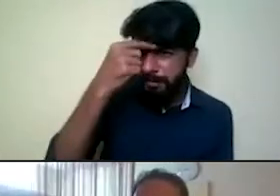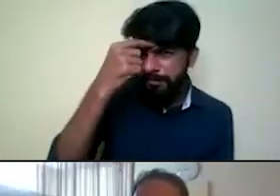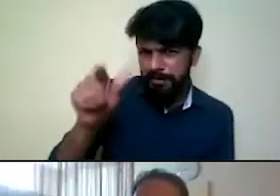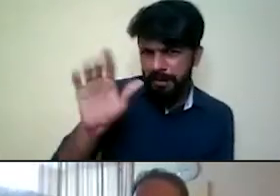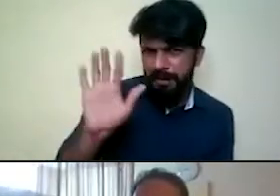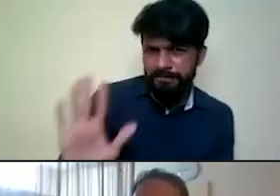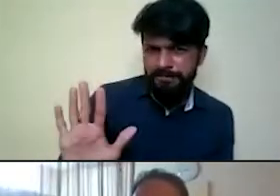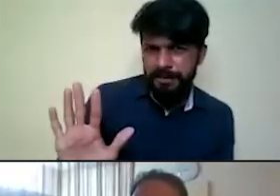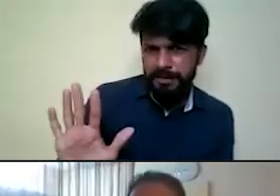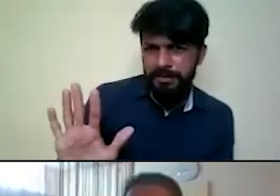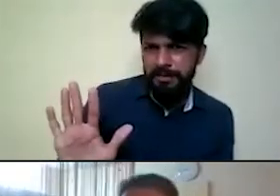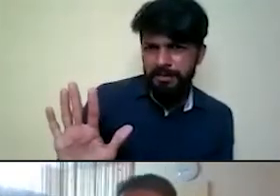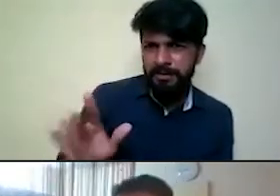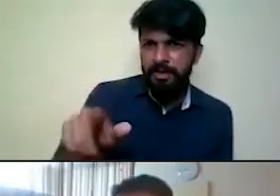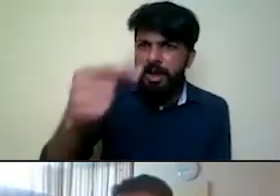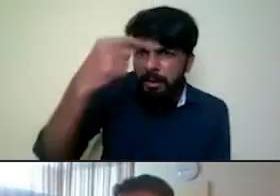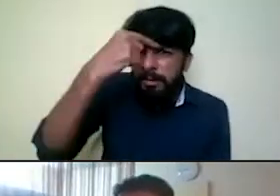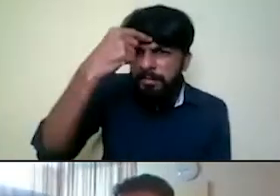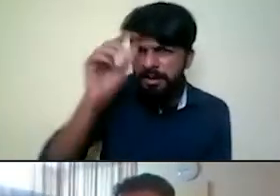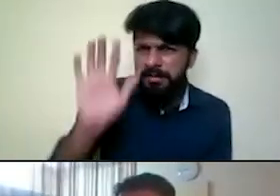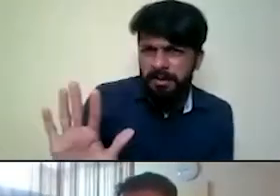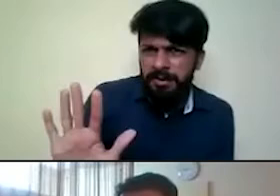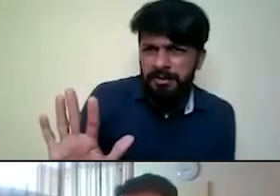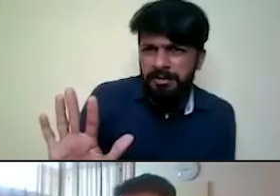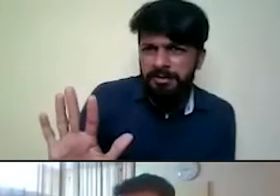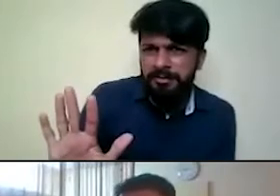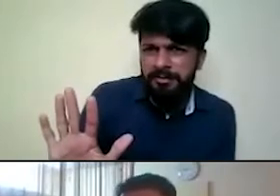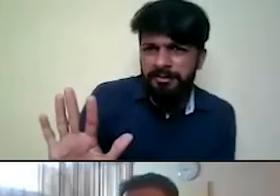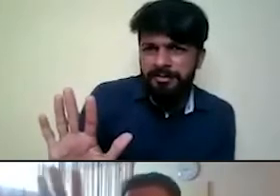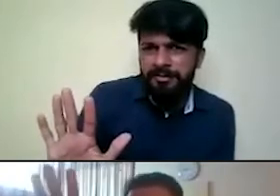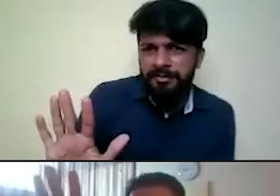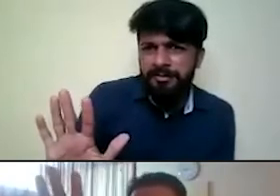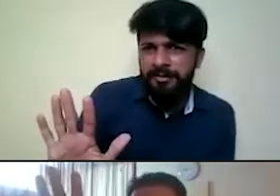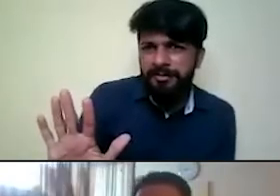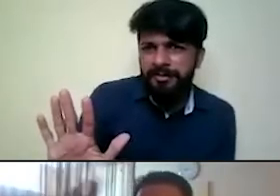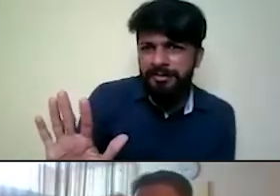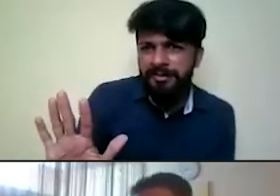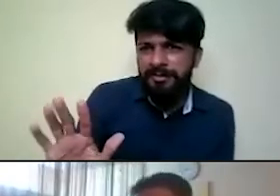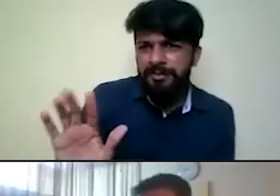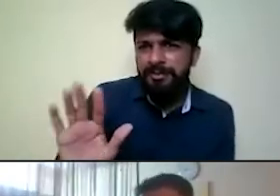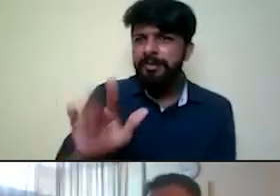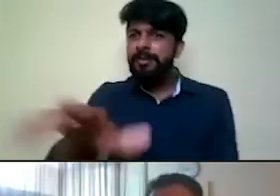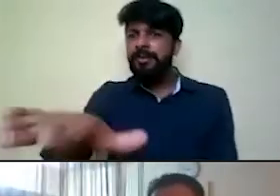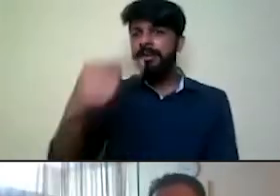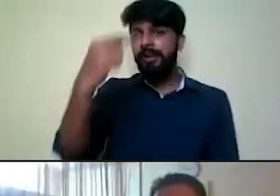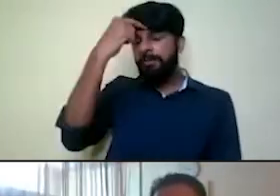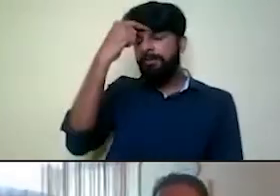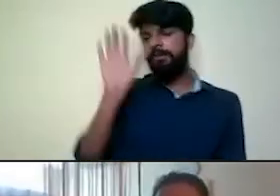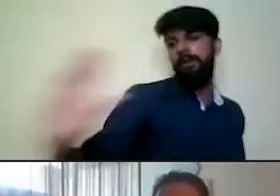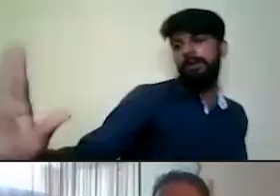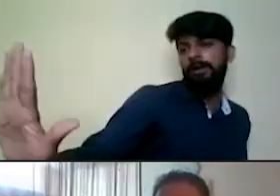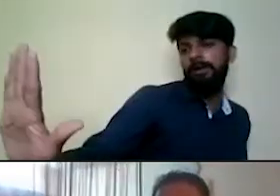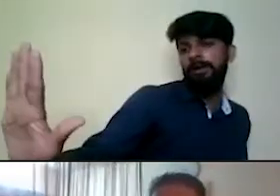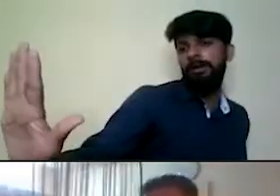do you have problem? So we'll say you will, in short, we'll say problem have.